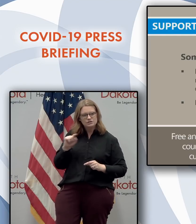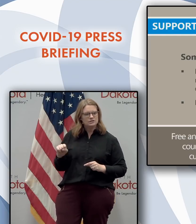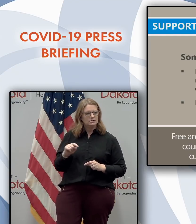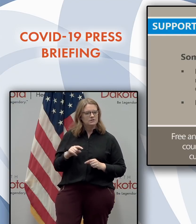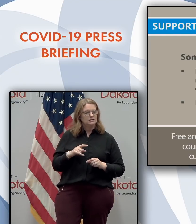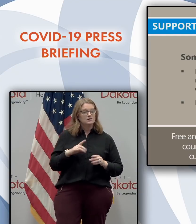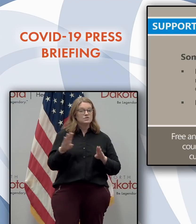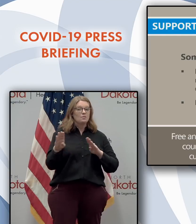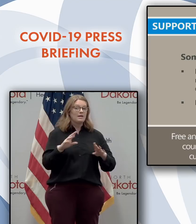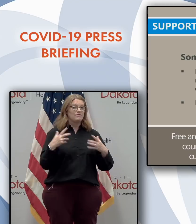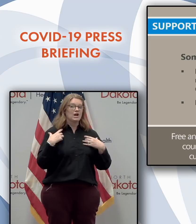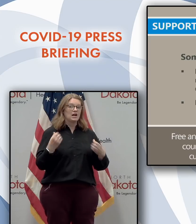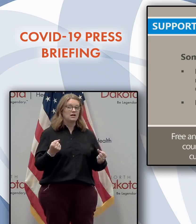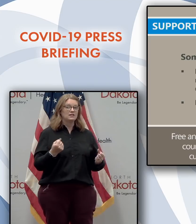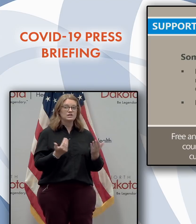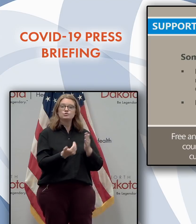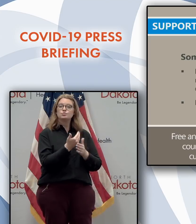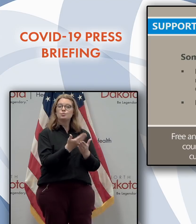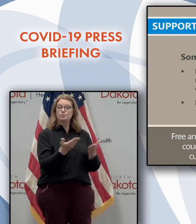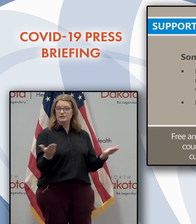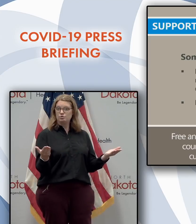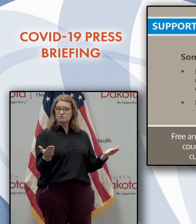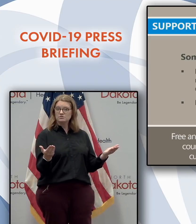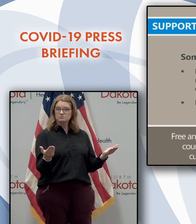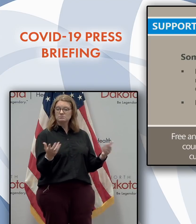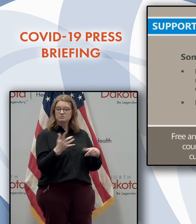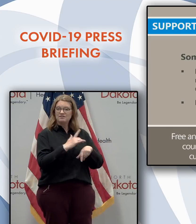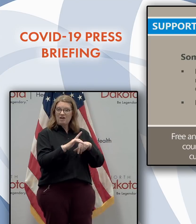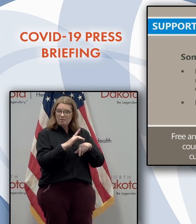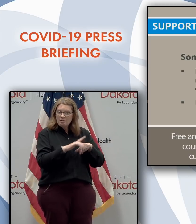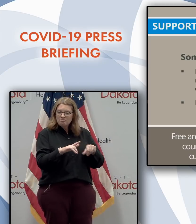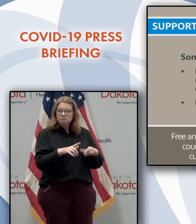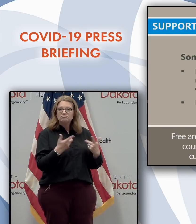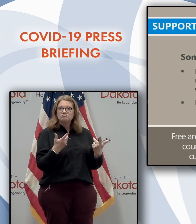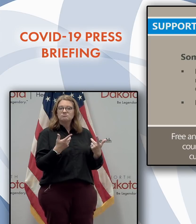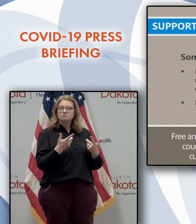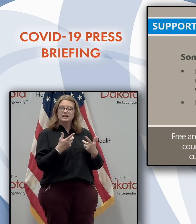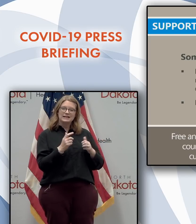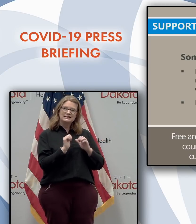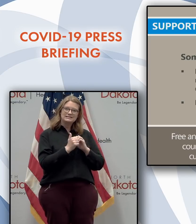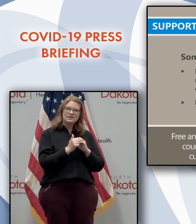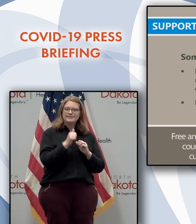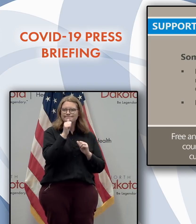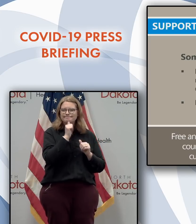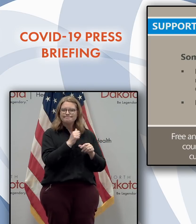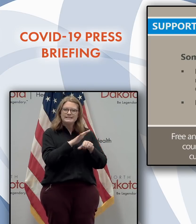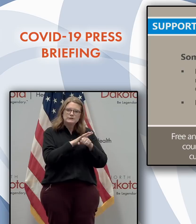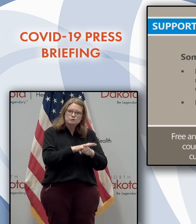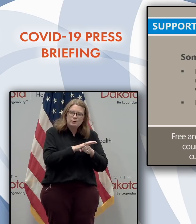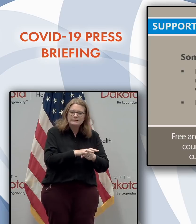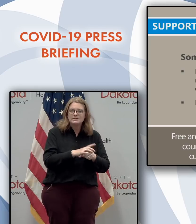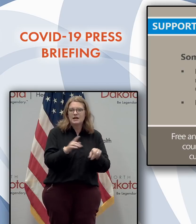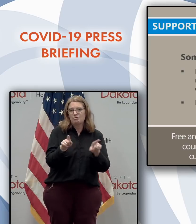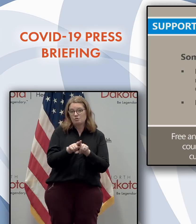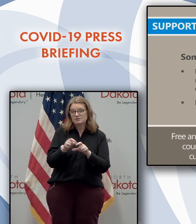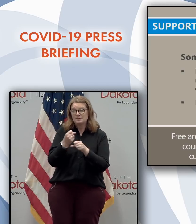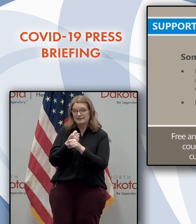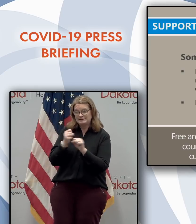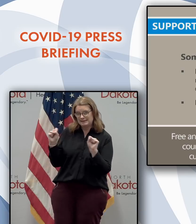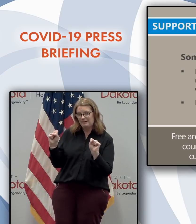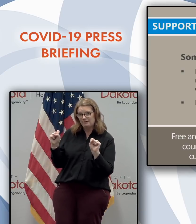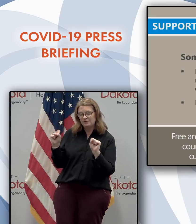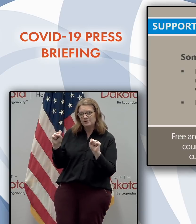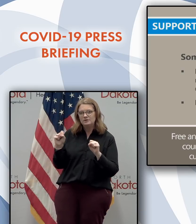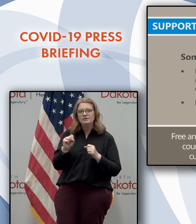Behavioral Health Division has developed a new resource for high-risk individuals with advice on how to handle the stress and how to stay safe.